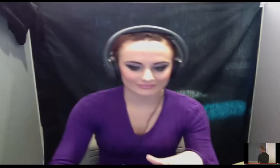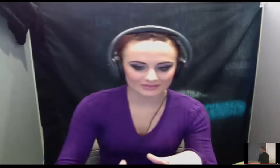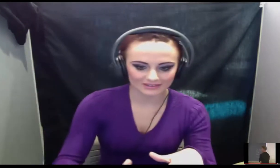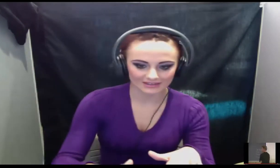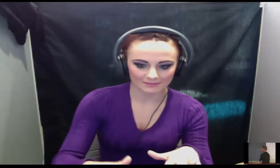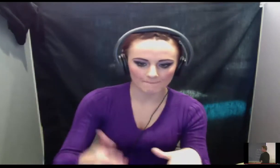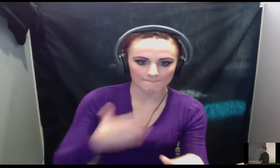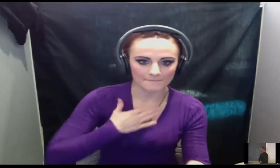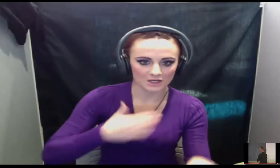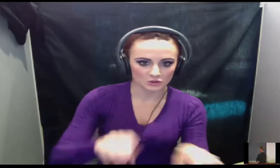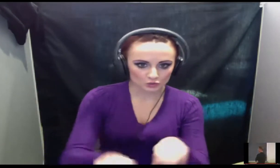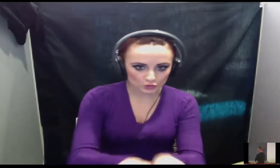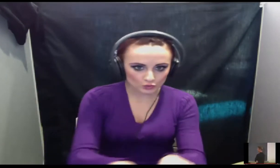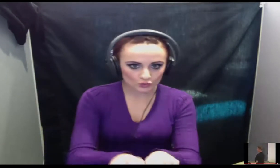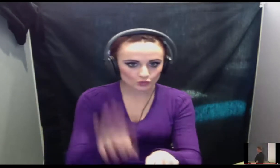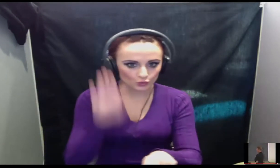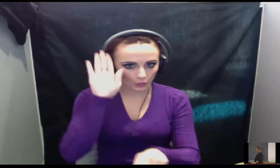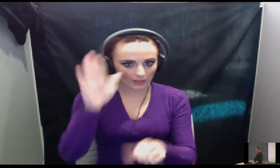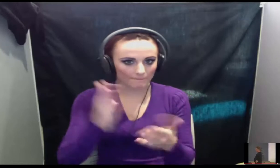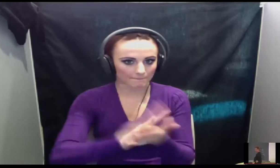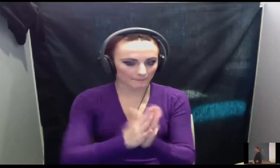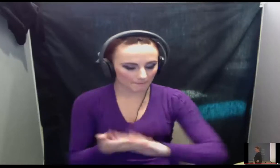point.